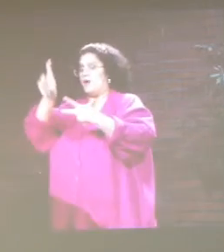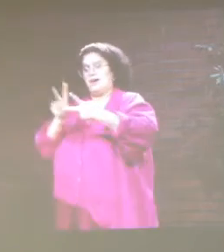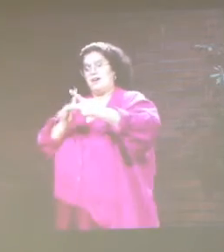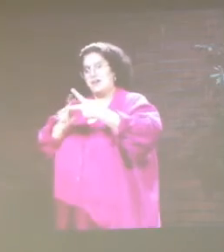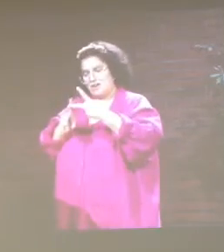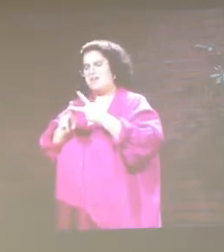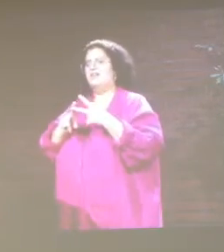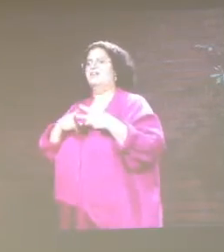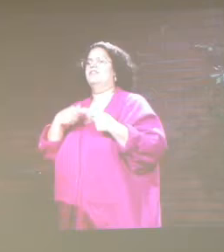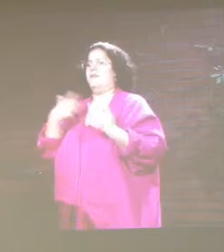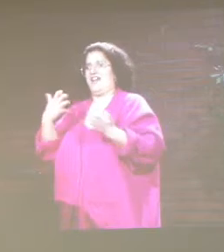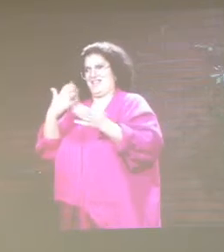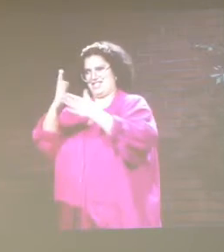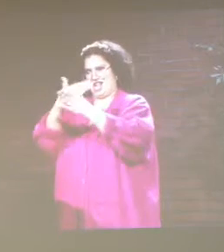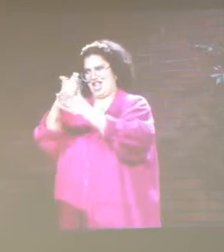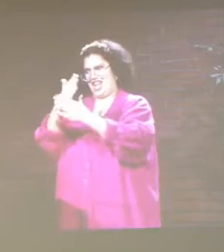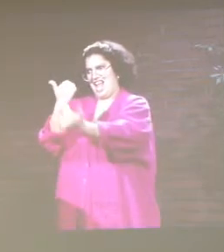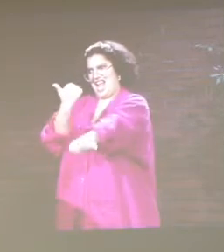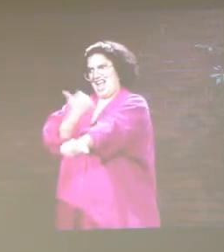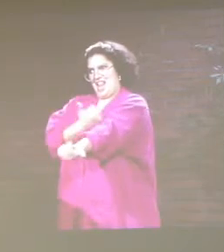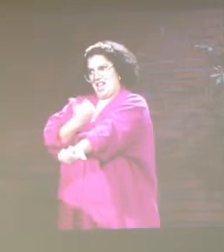needles. I don't like to share them.